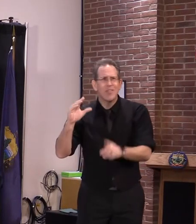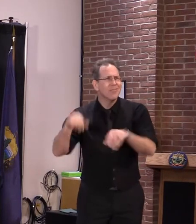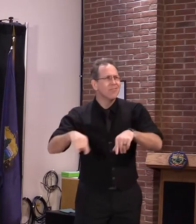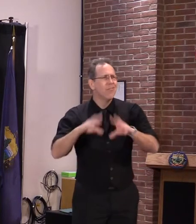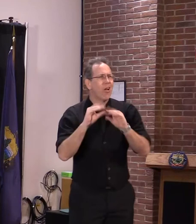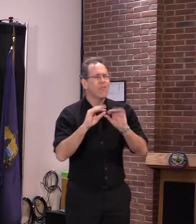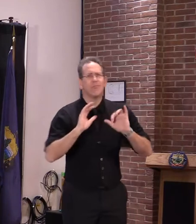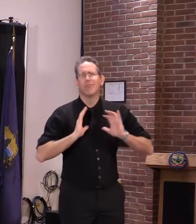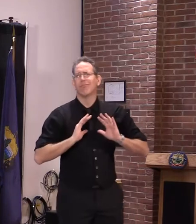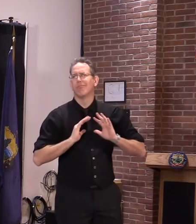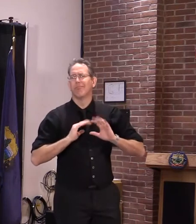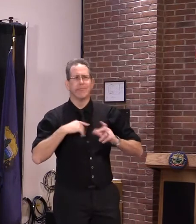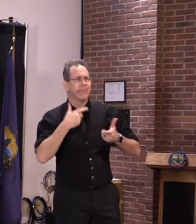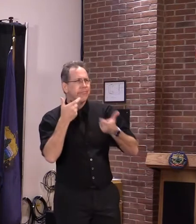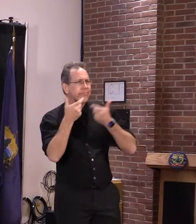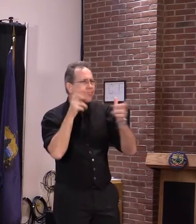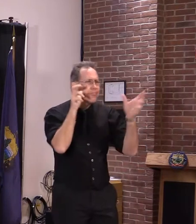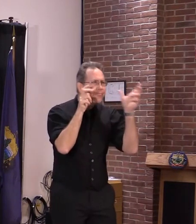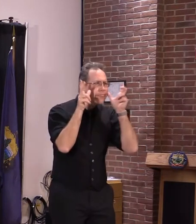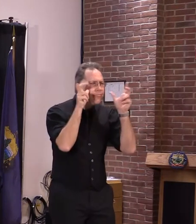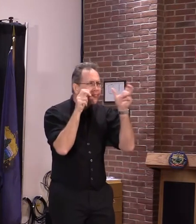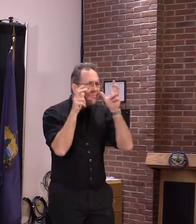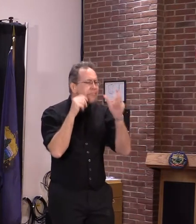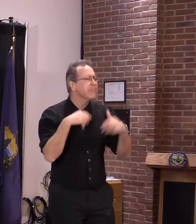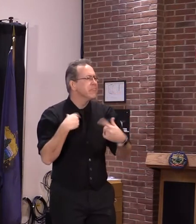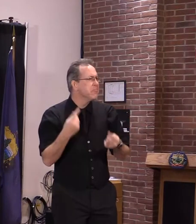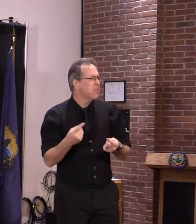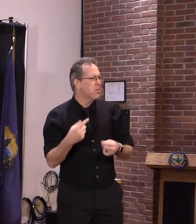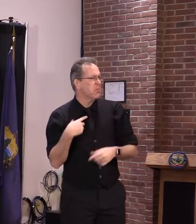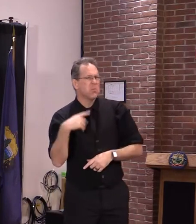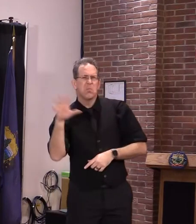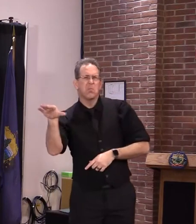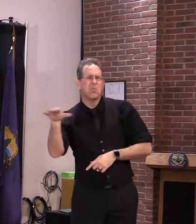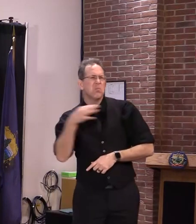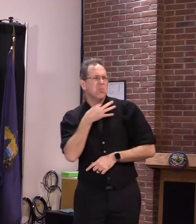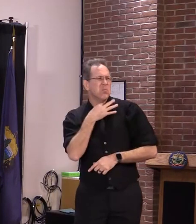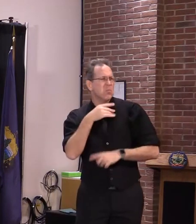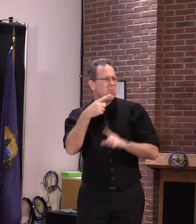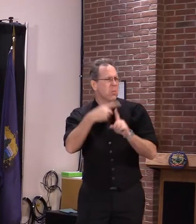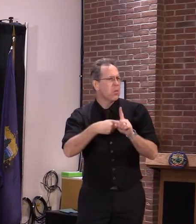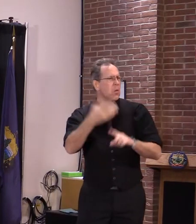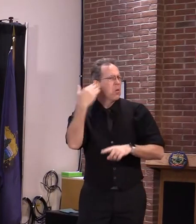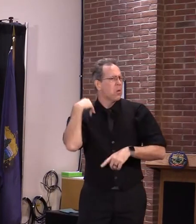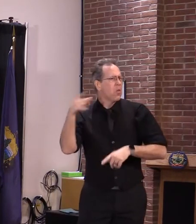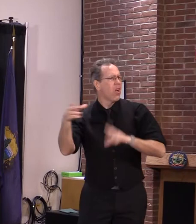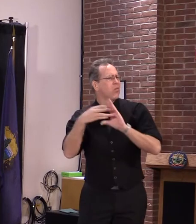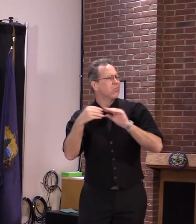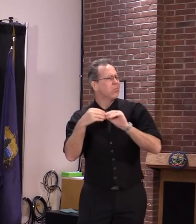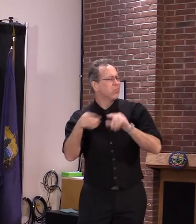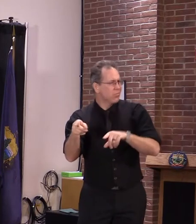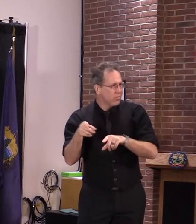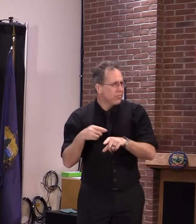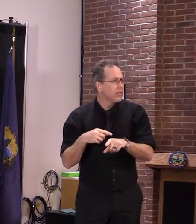Governor, a month or so ago, you mentioned how many people in, you think there are in Vermont